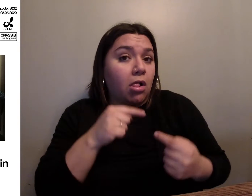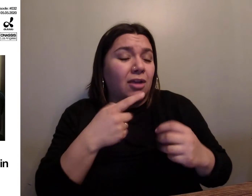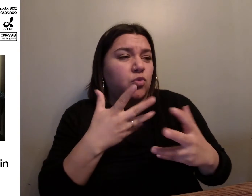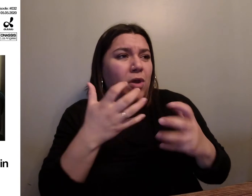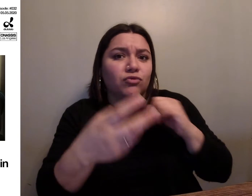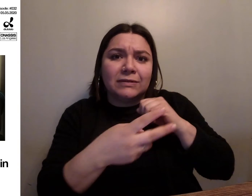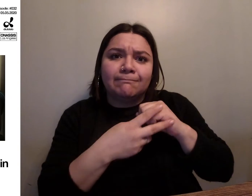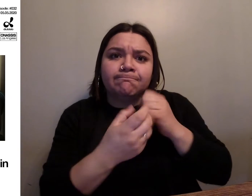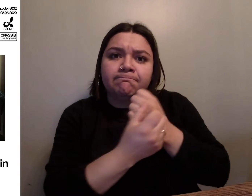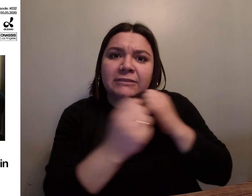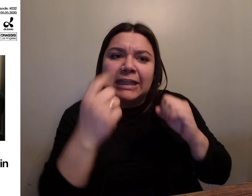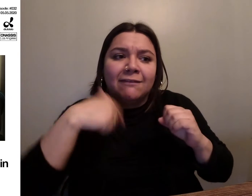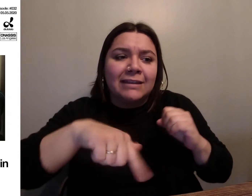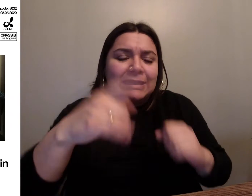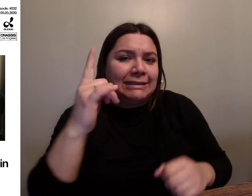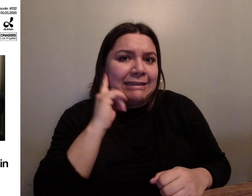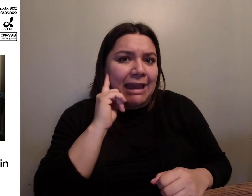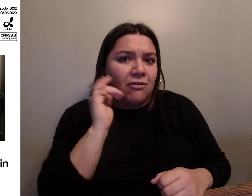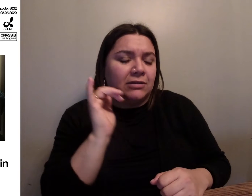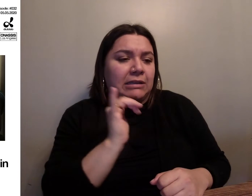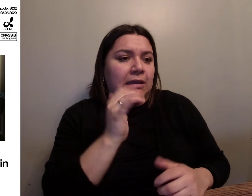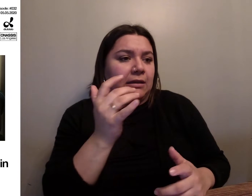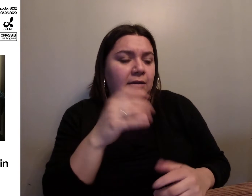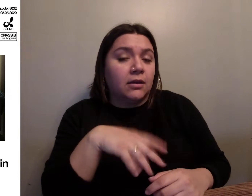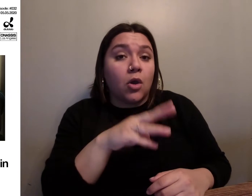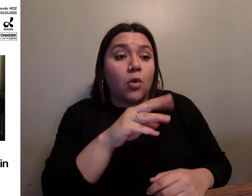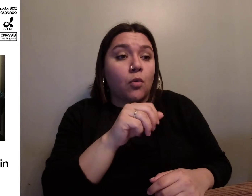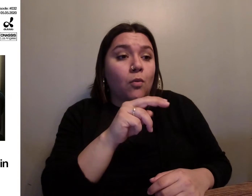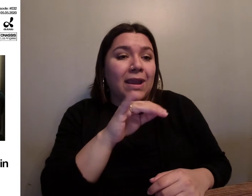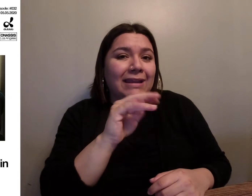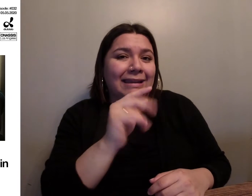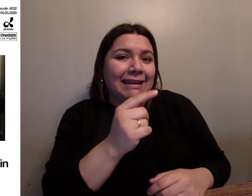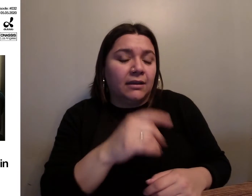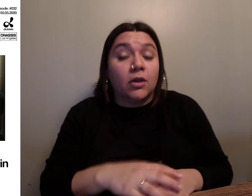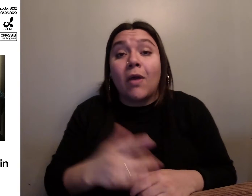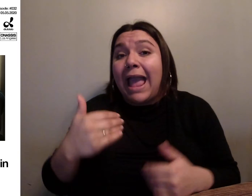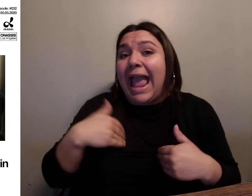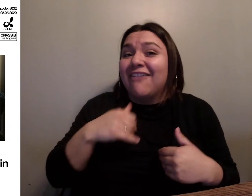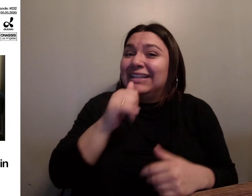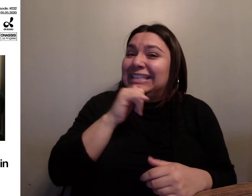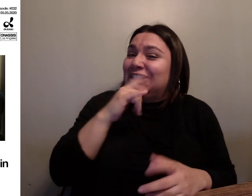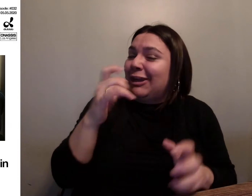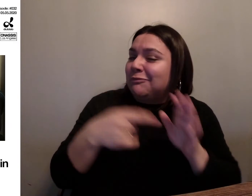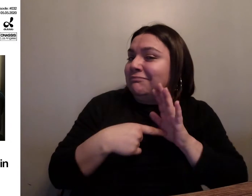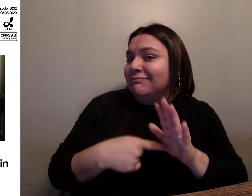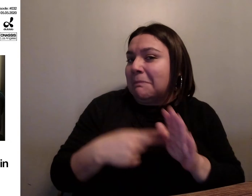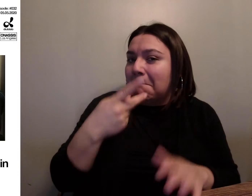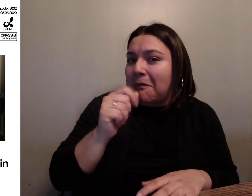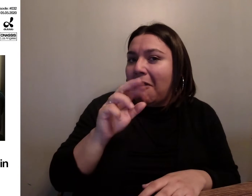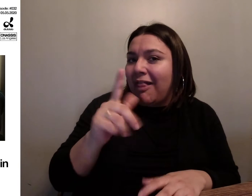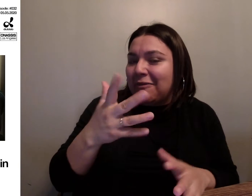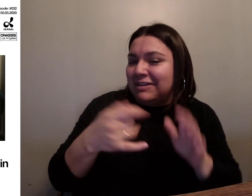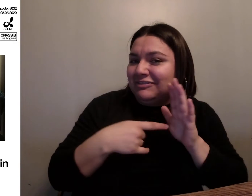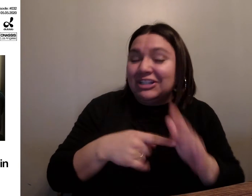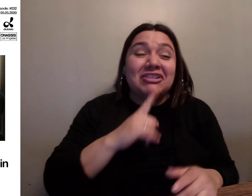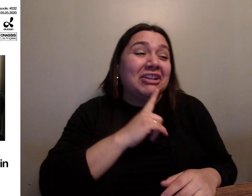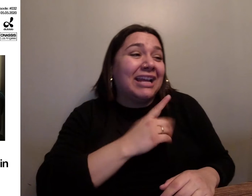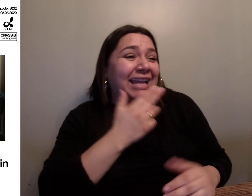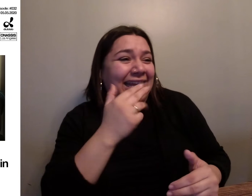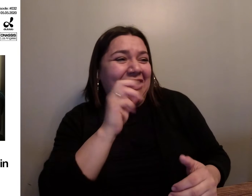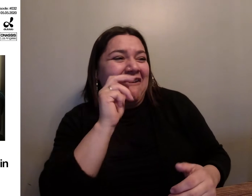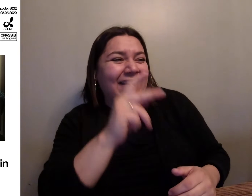I've got a secret to reveal here, Paul. Okay, and I love the notion of a secret to reveal. It